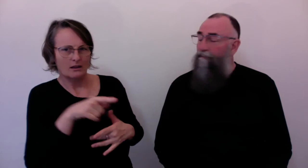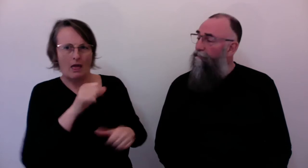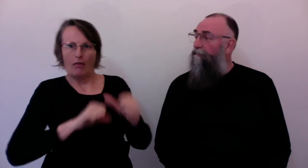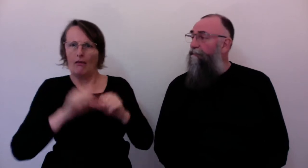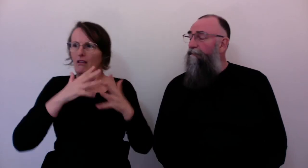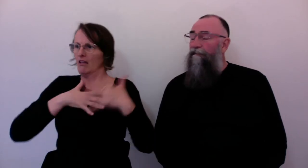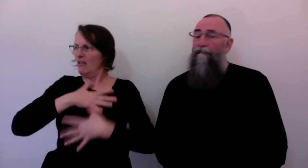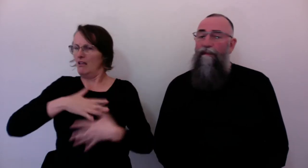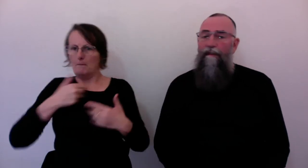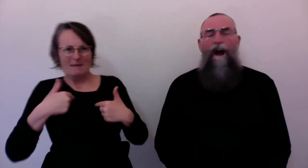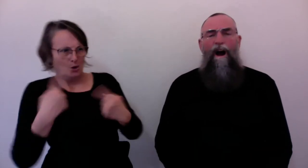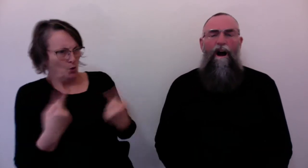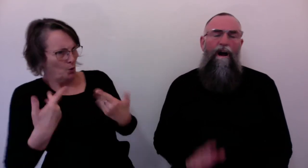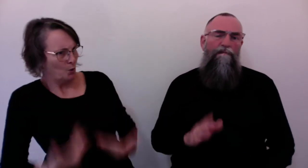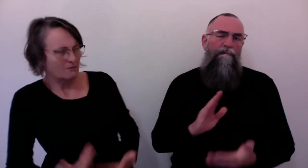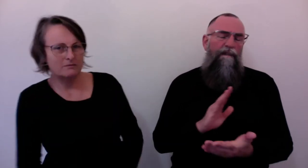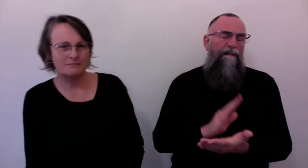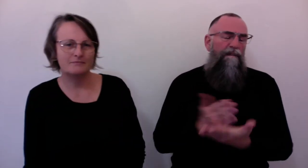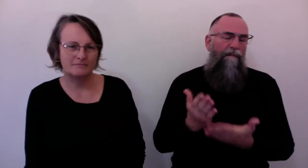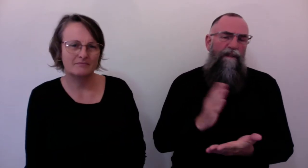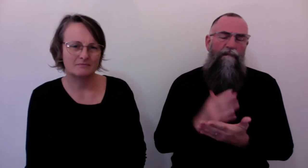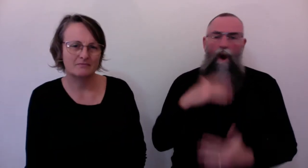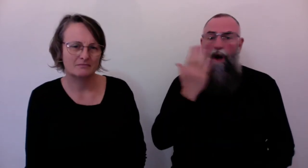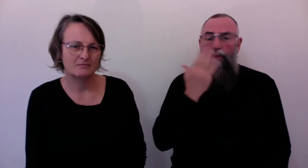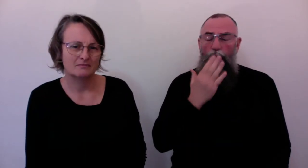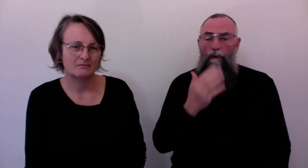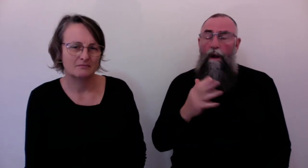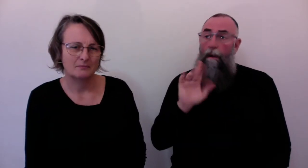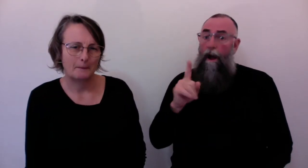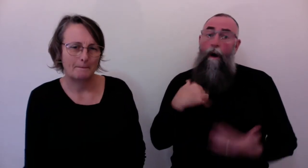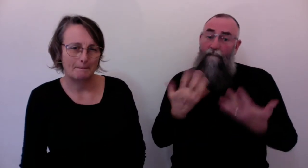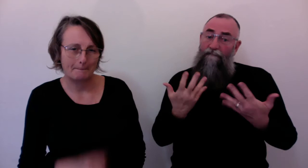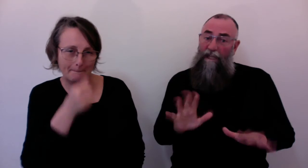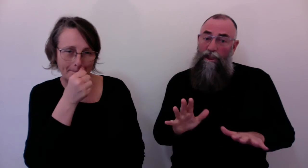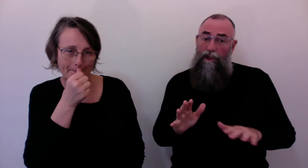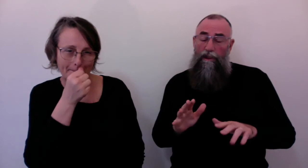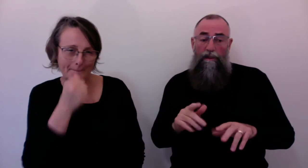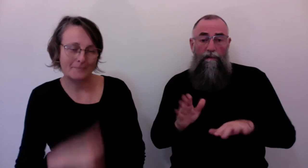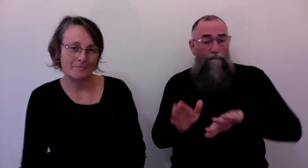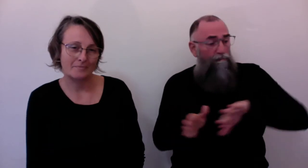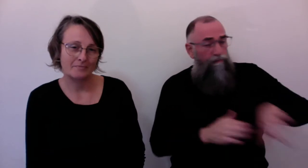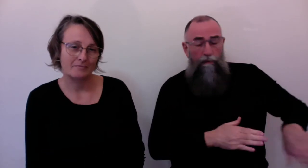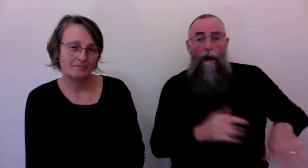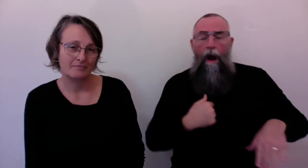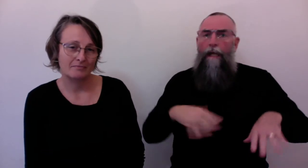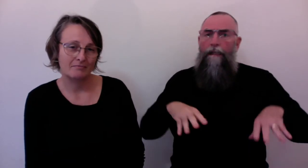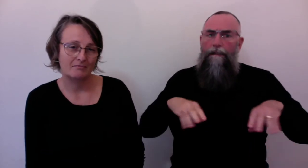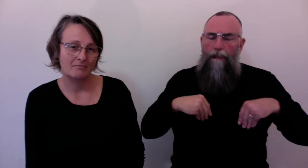progress? Yes, definitely in high school, for sure, yeah. But Yeah. once I finished high school, I started to, you know, accept it, and I started to obviously love it